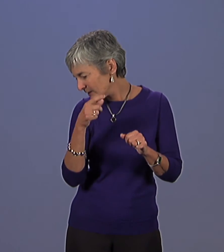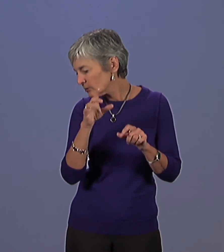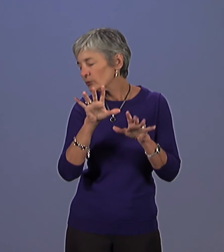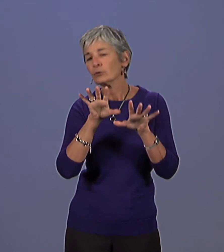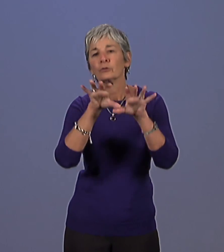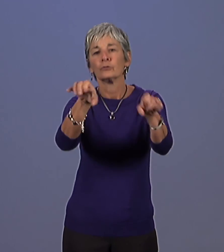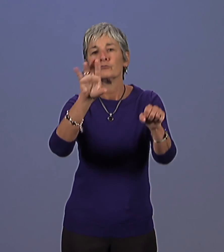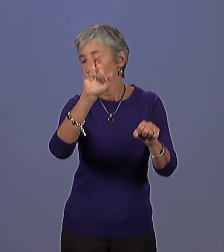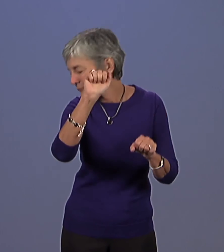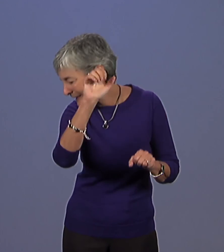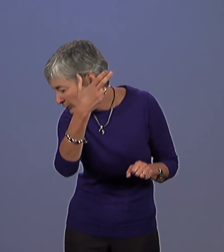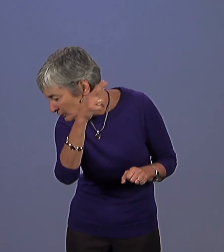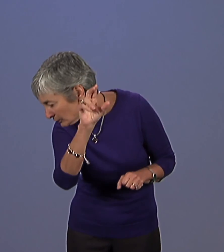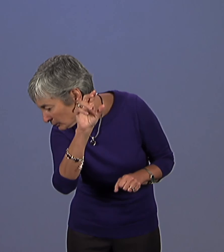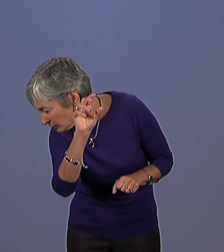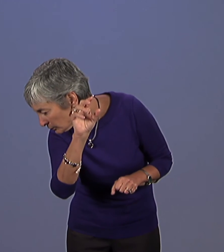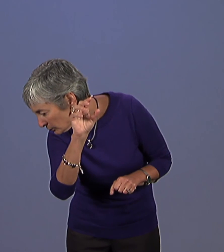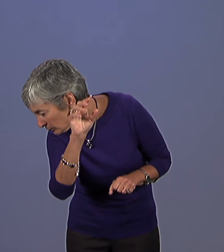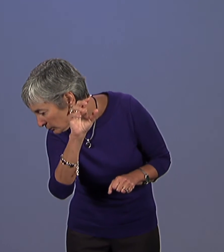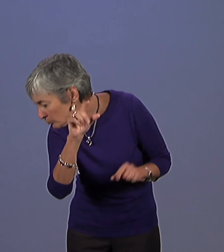group consensus